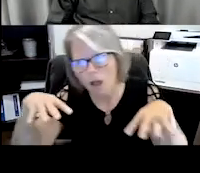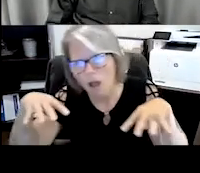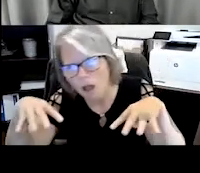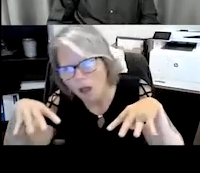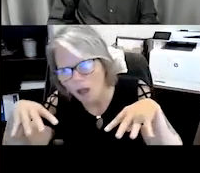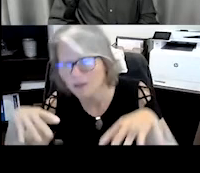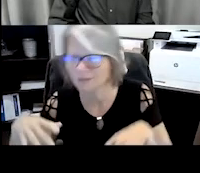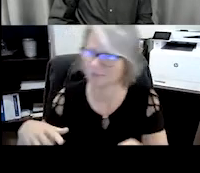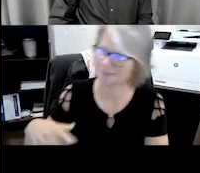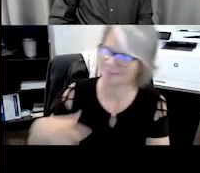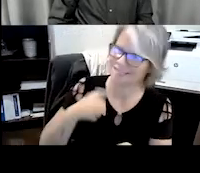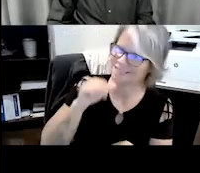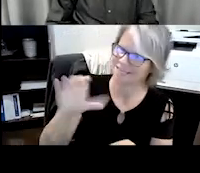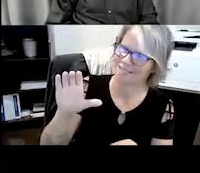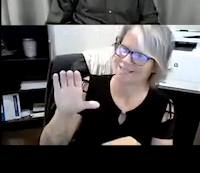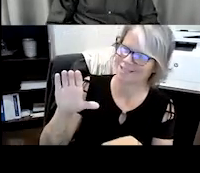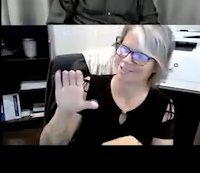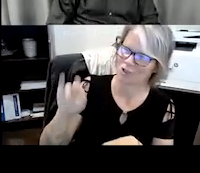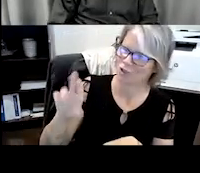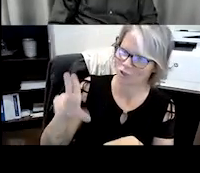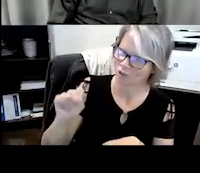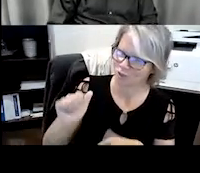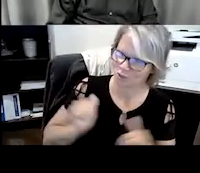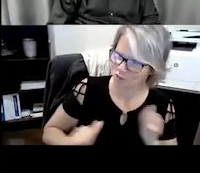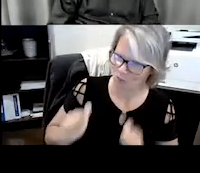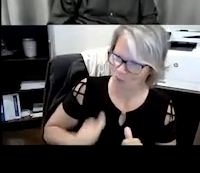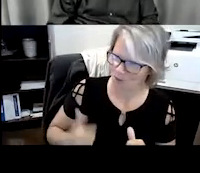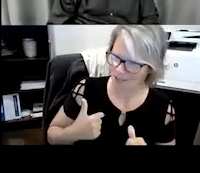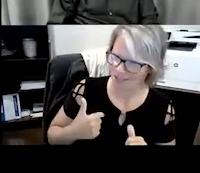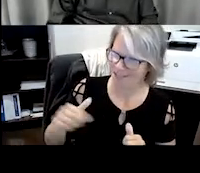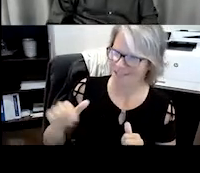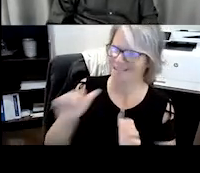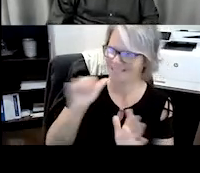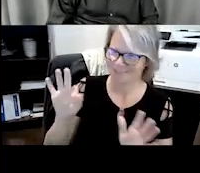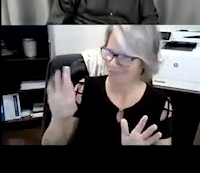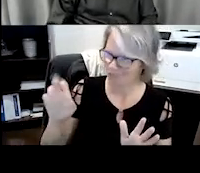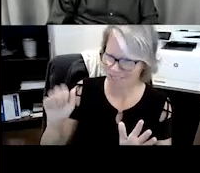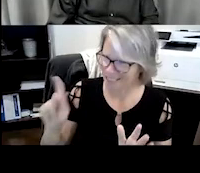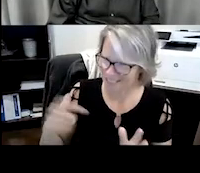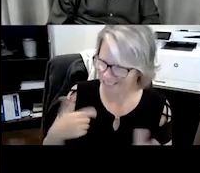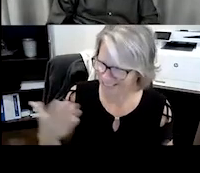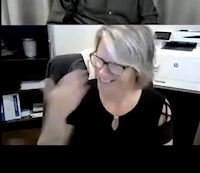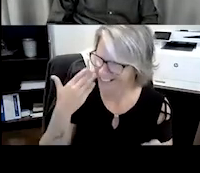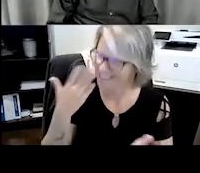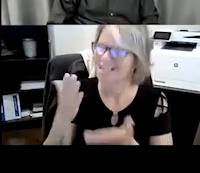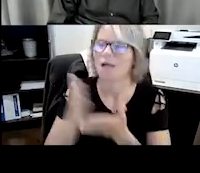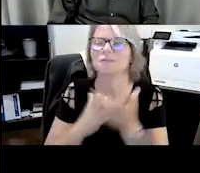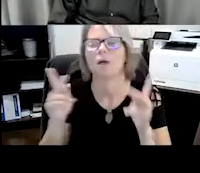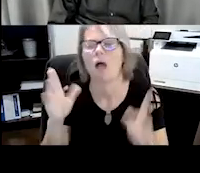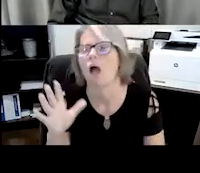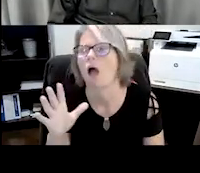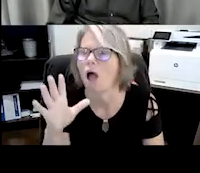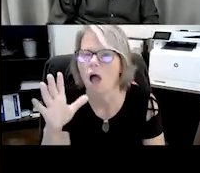deaf-friendly, I feel like I can shop there or eat there or do my business there as a normal person. I don't feel like I'm at a circus, and